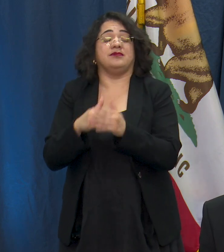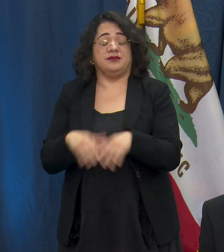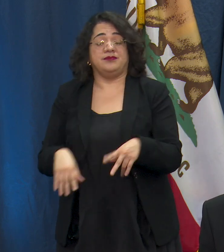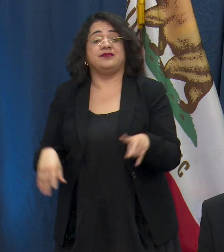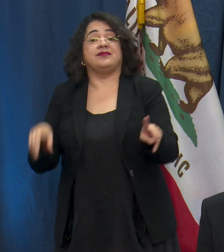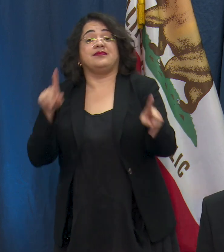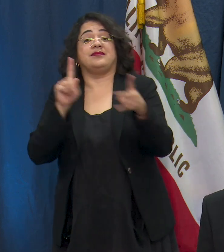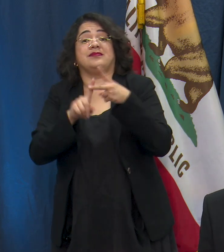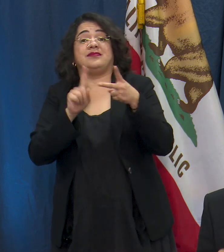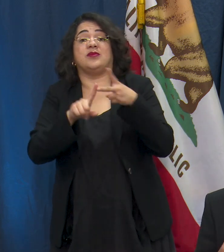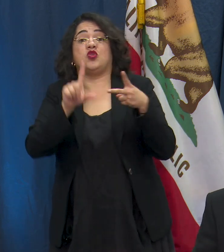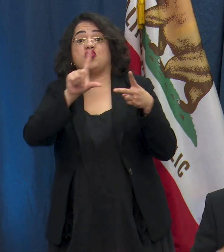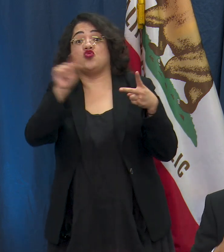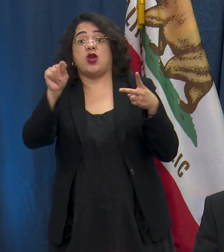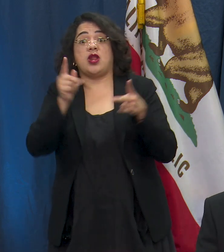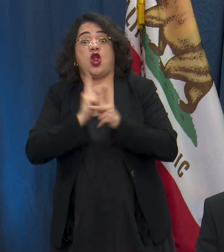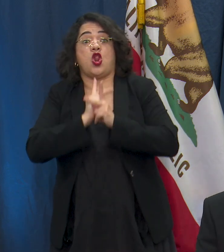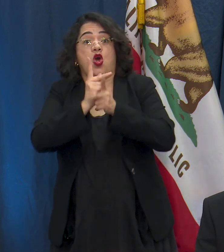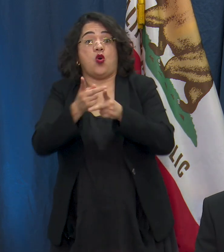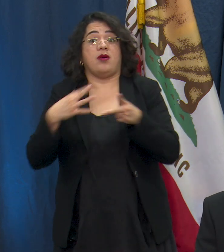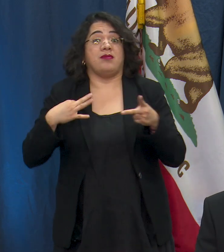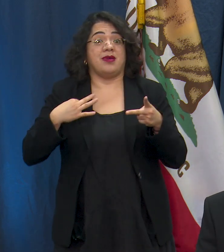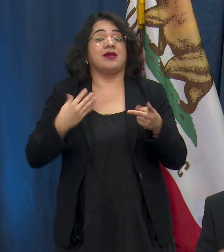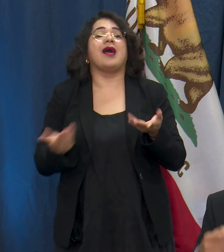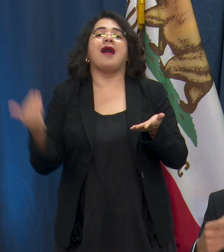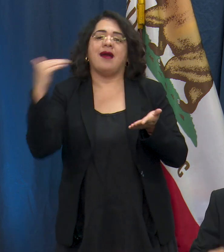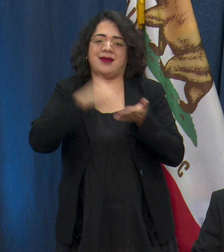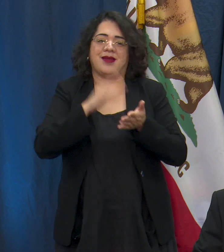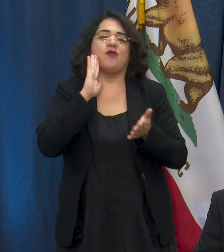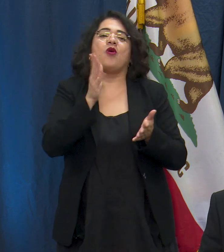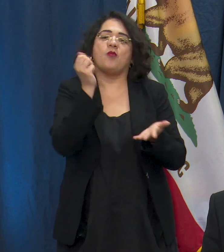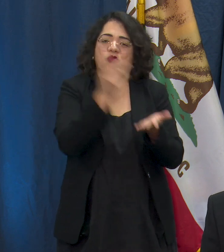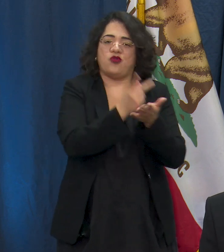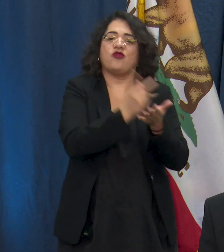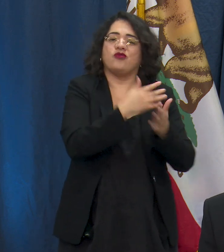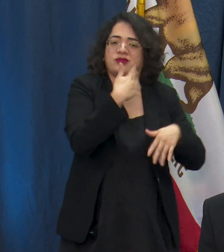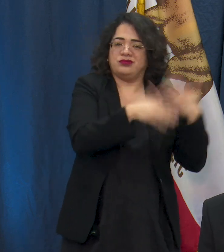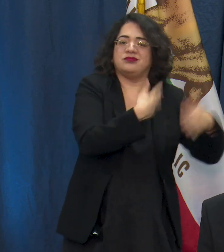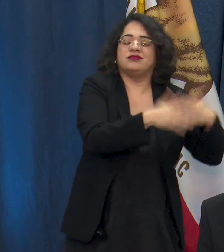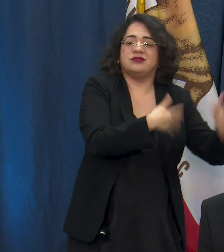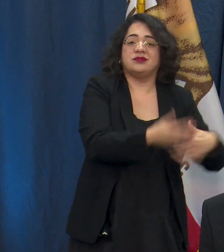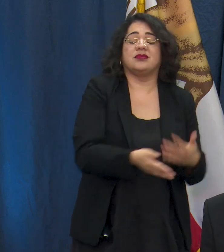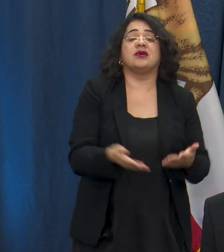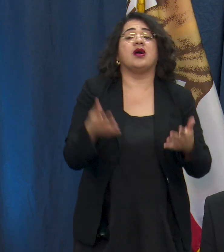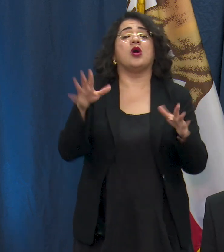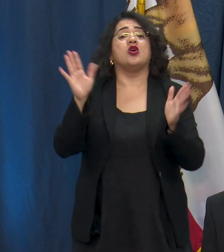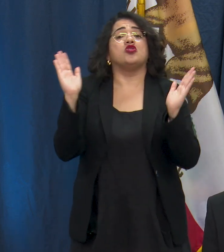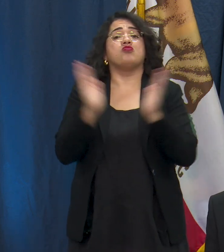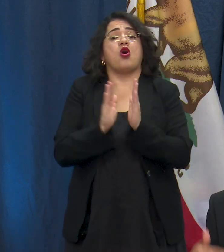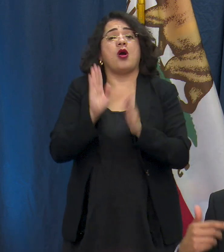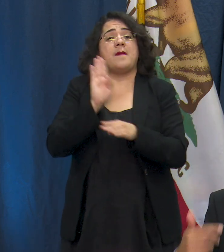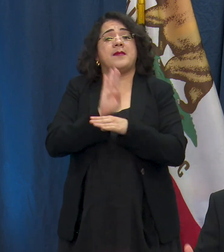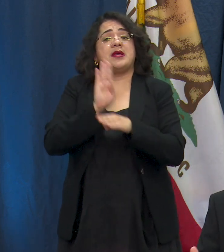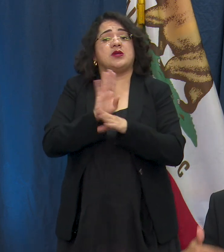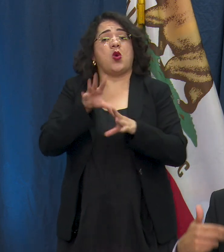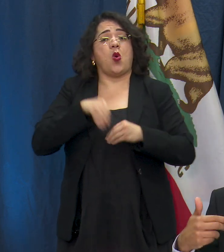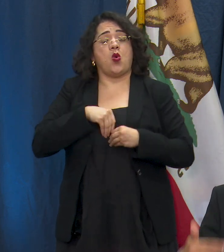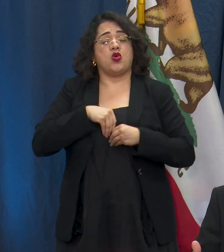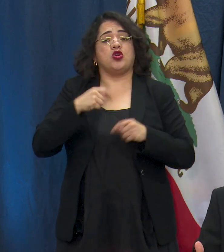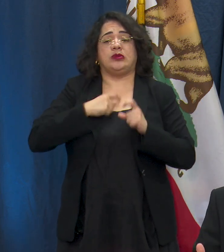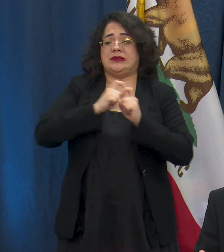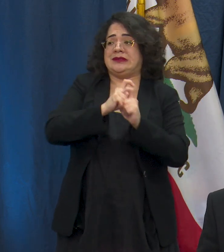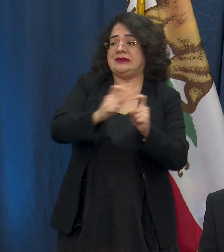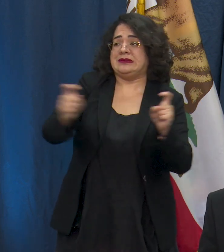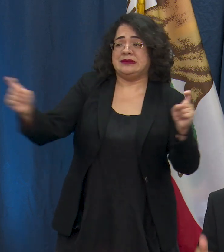are being approved. And so these loans are going directly into small business owners, and we're increasing that day